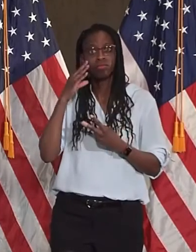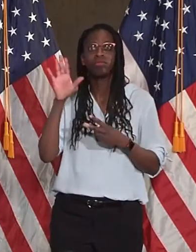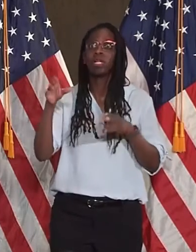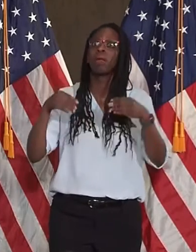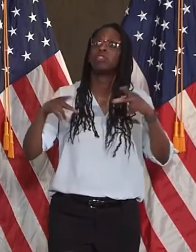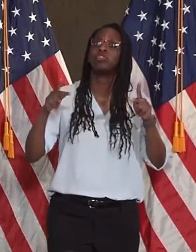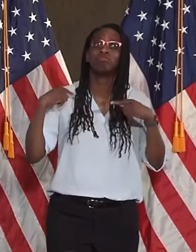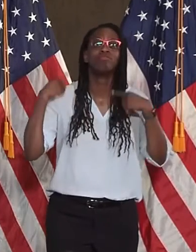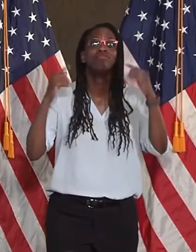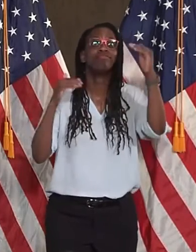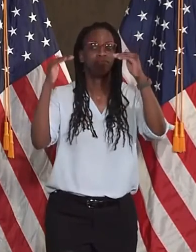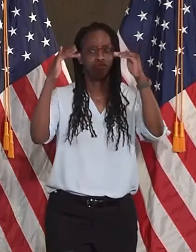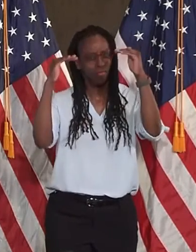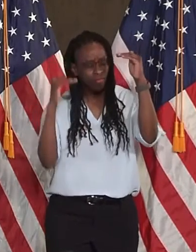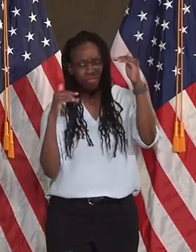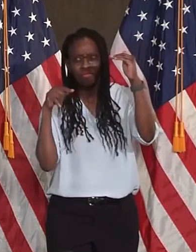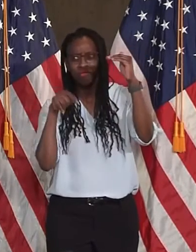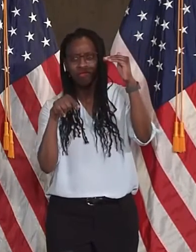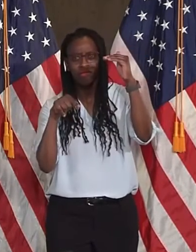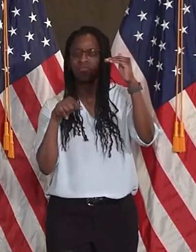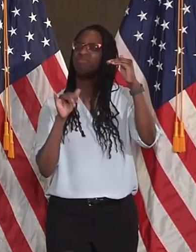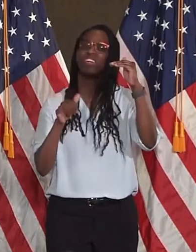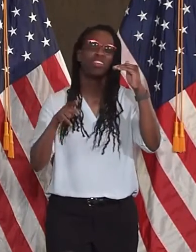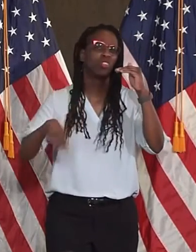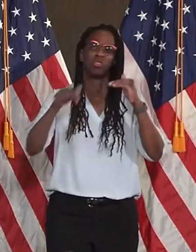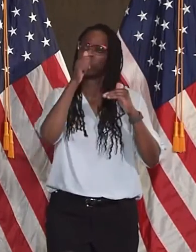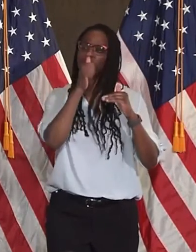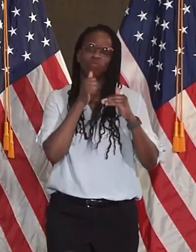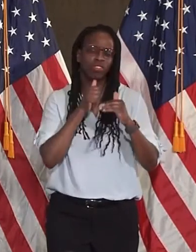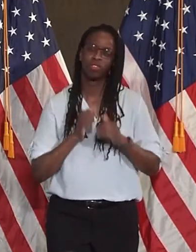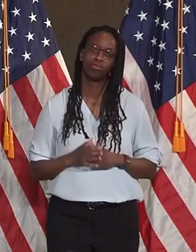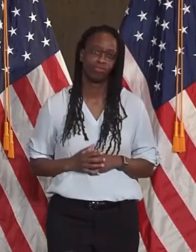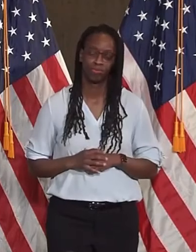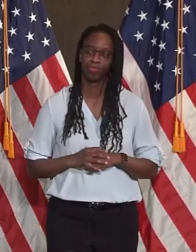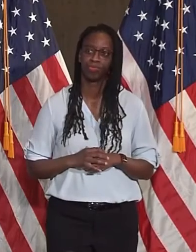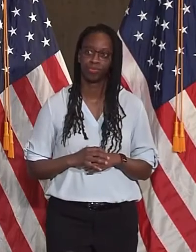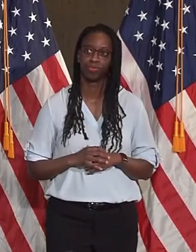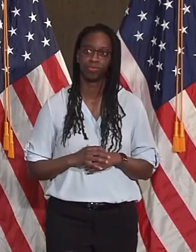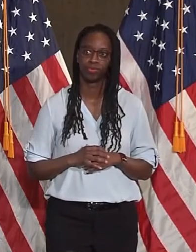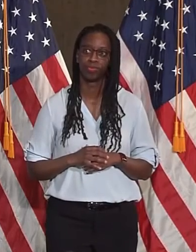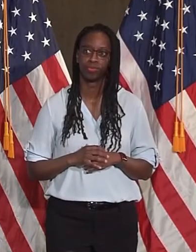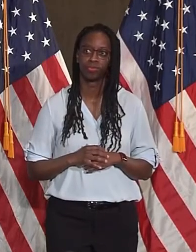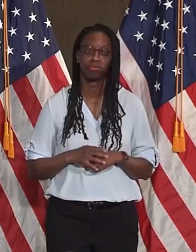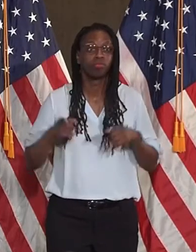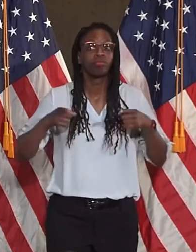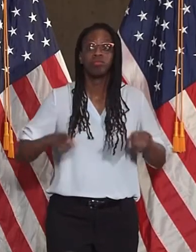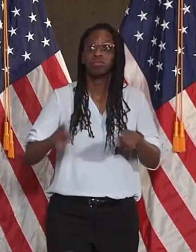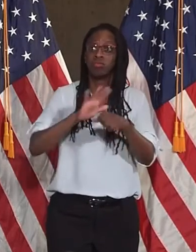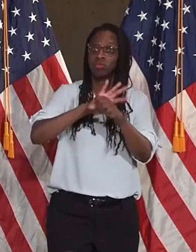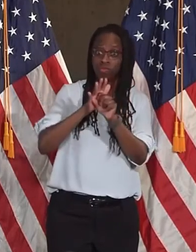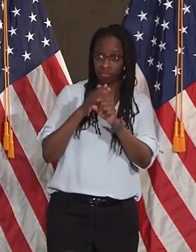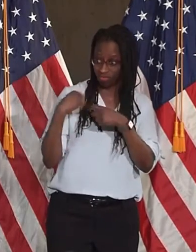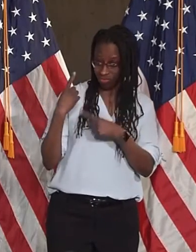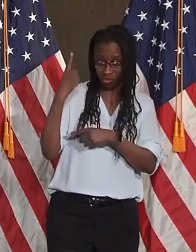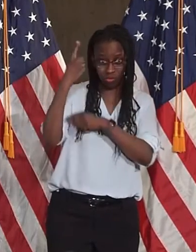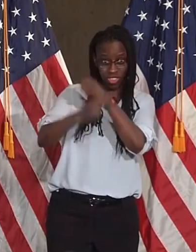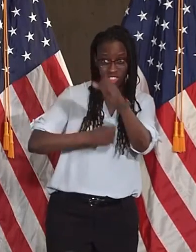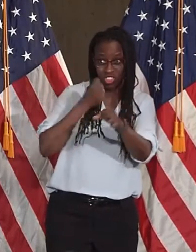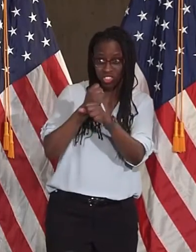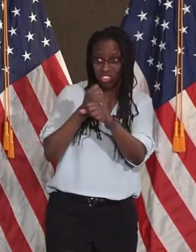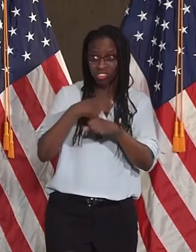The isolation that many students experienced during this pandemic has only made things